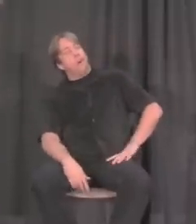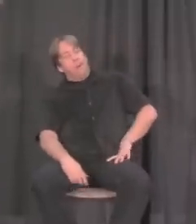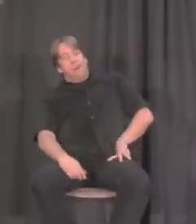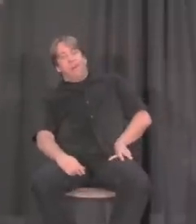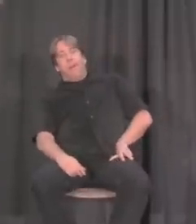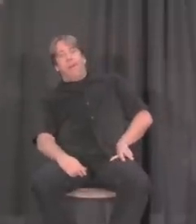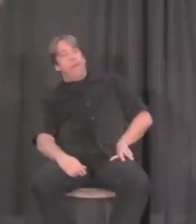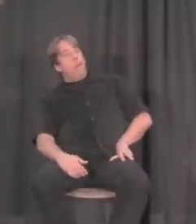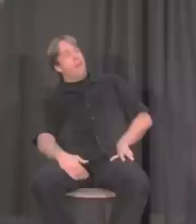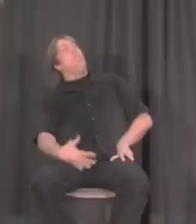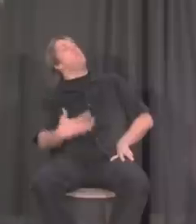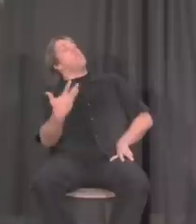Coda conversation.